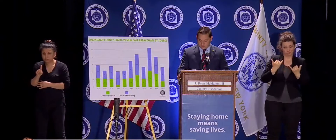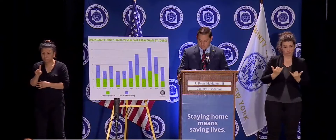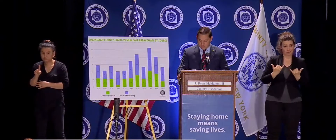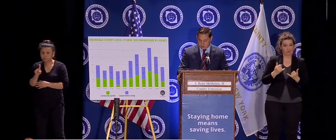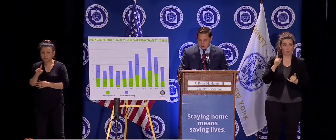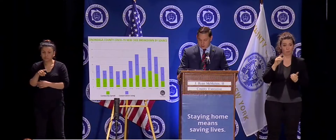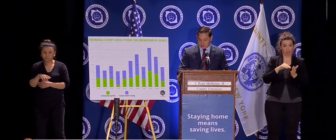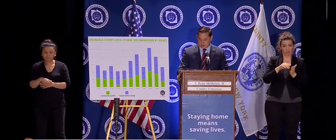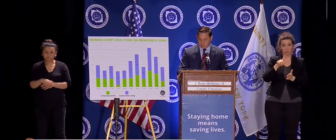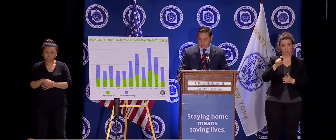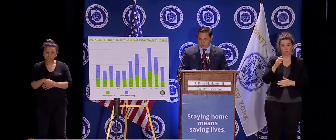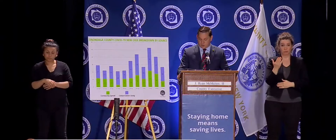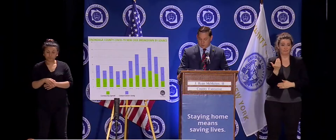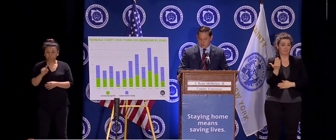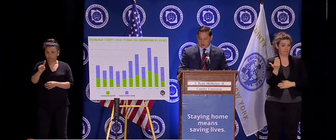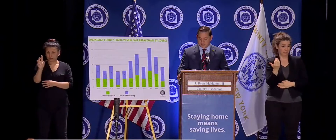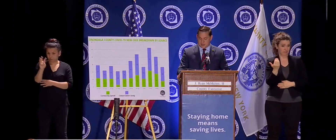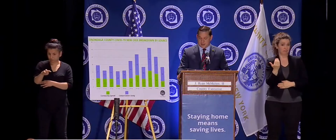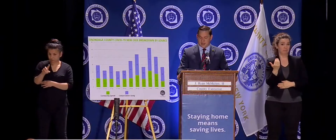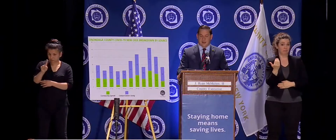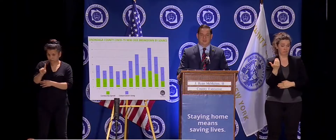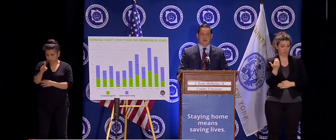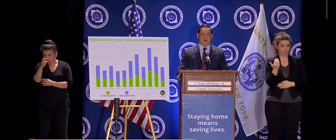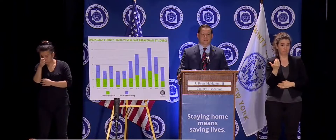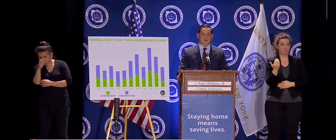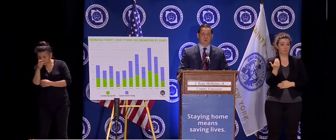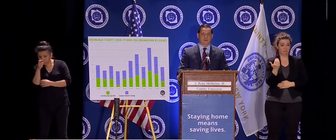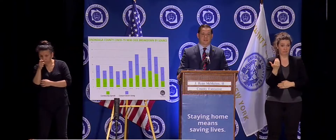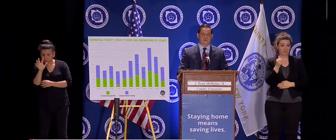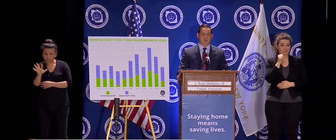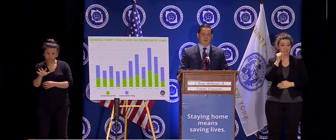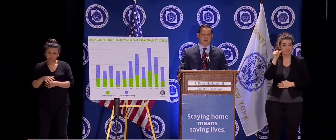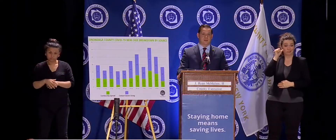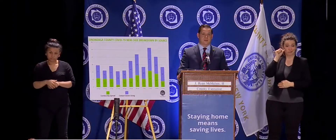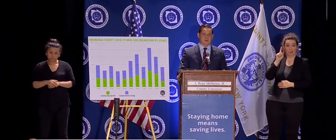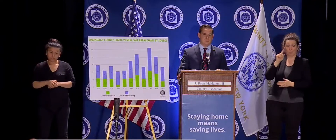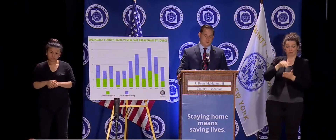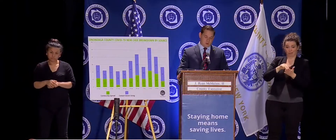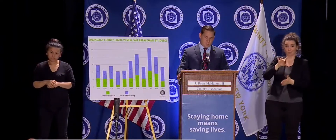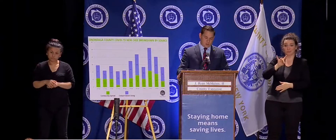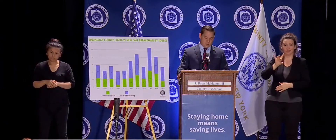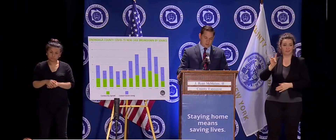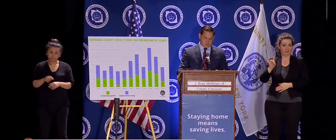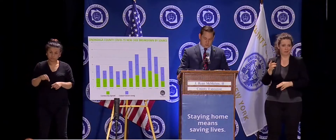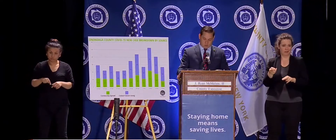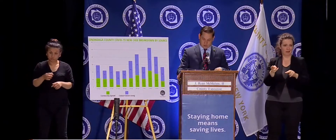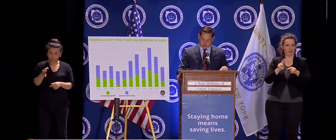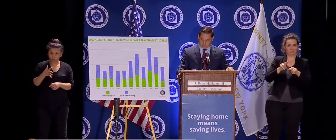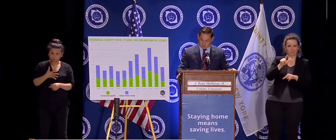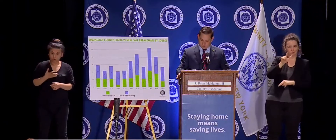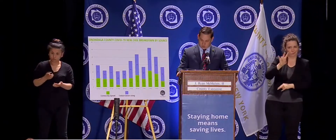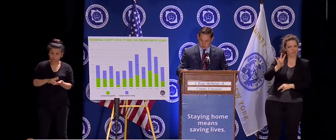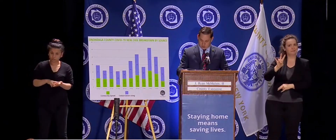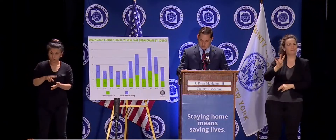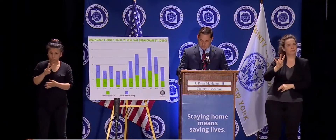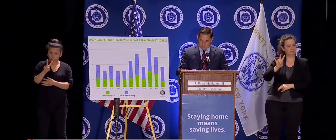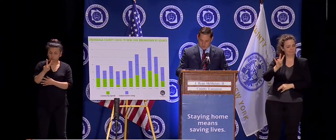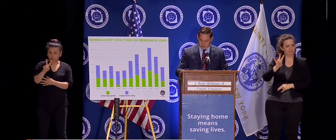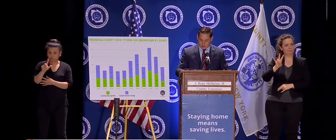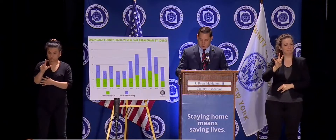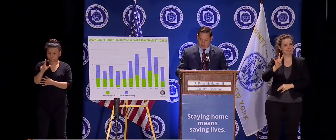1115. That's up from 1,088 yesterday, so 27 new cases. We'll get into the breakout of those shortly